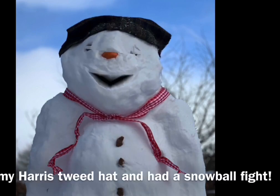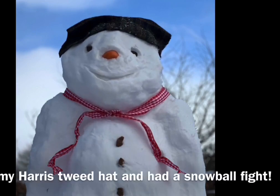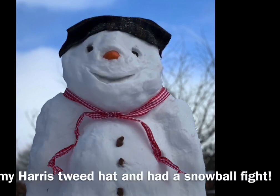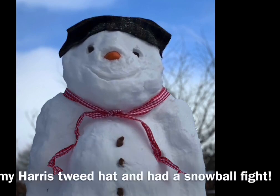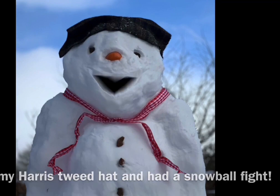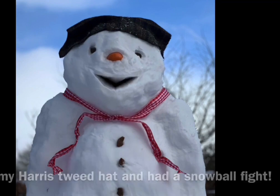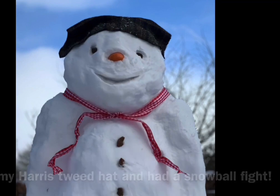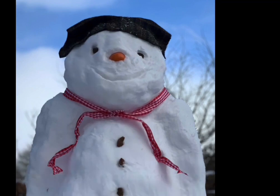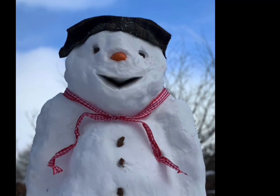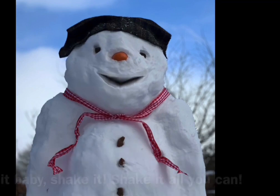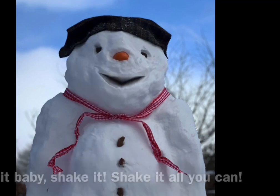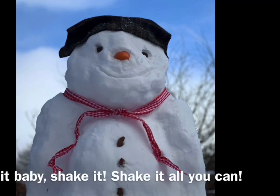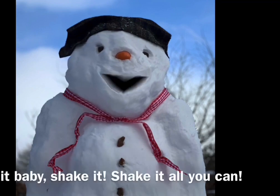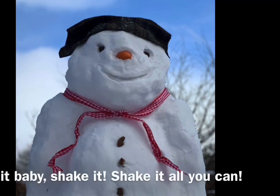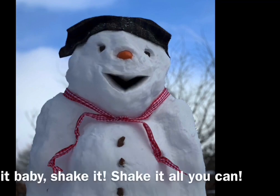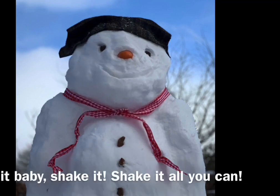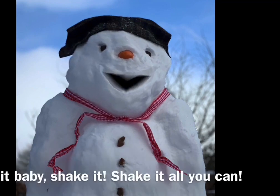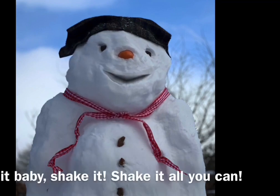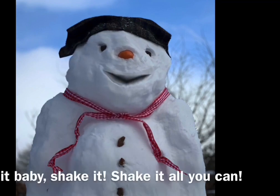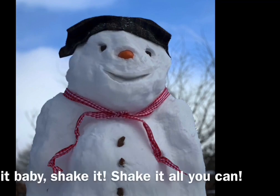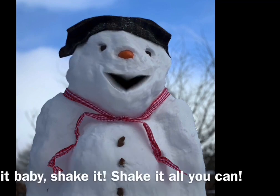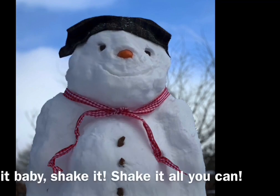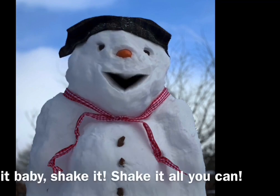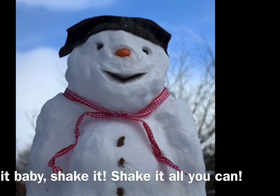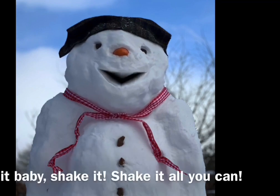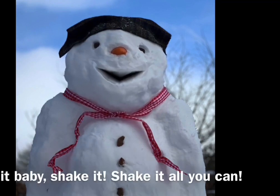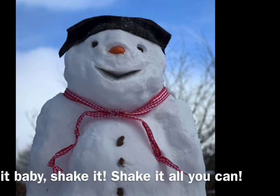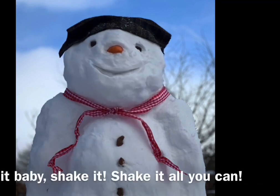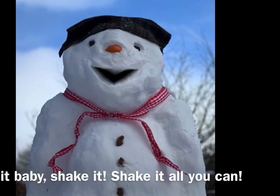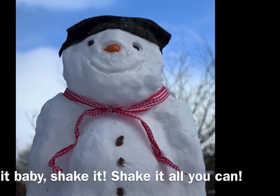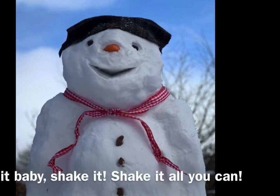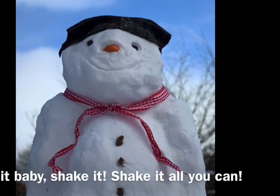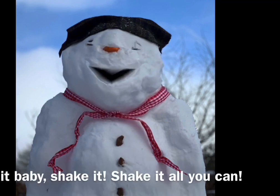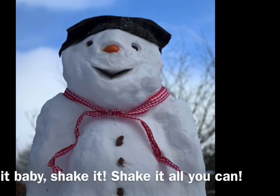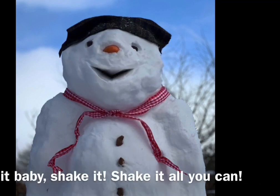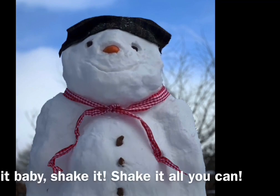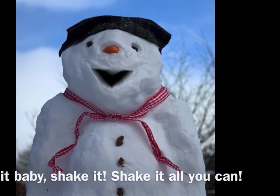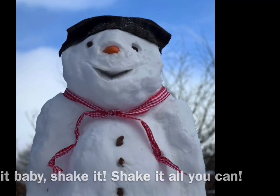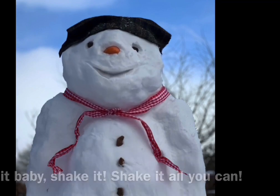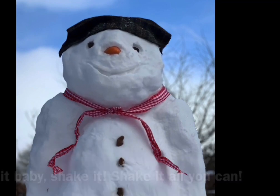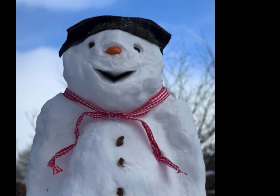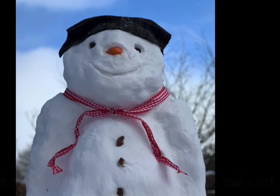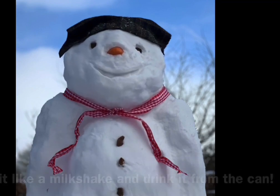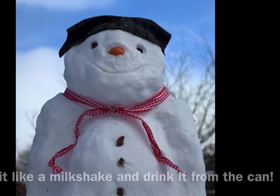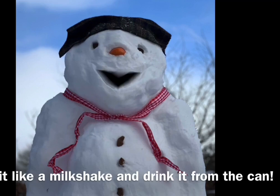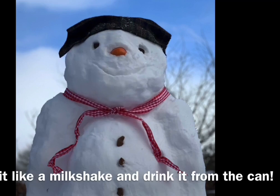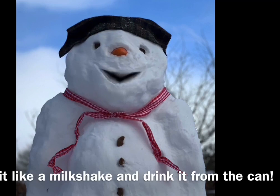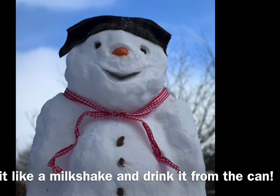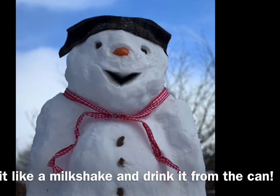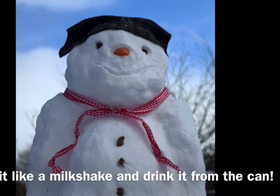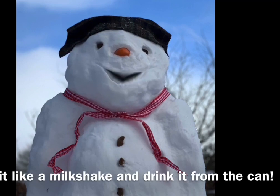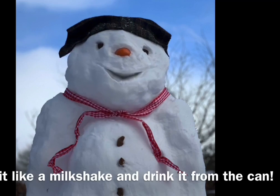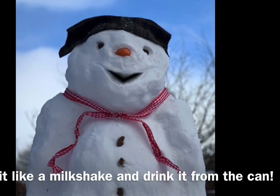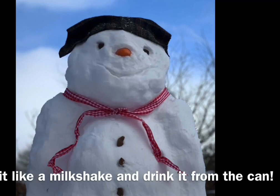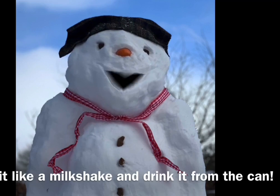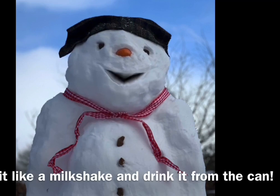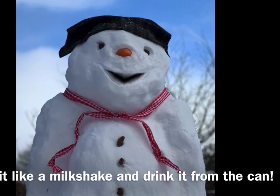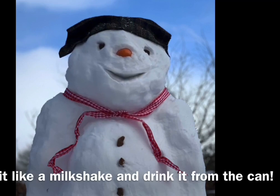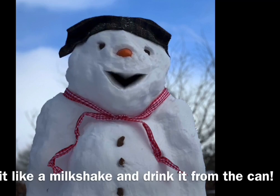snowball fight. Swing it, baby, shake it all you can. Shake it like a milkshake and